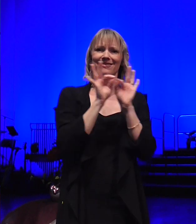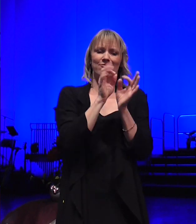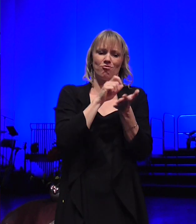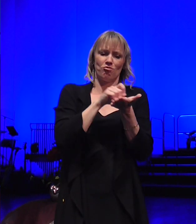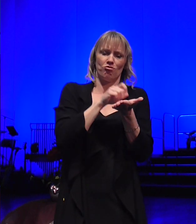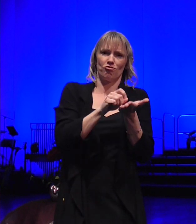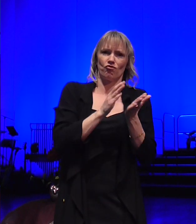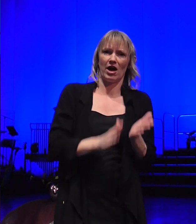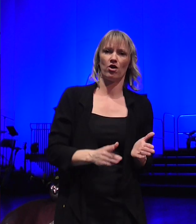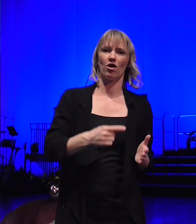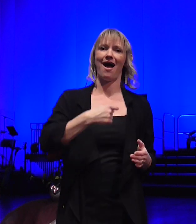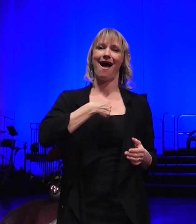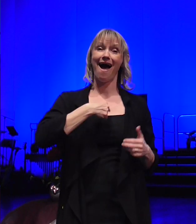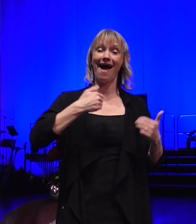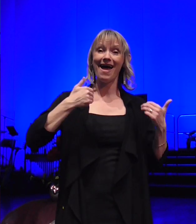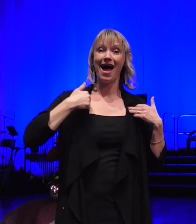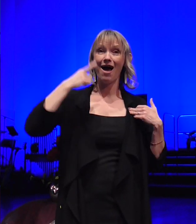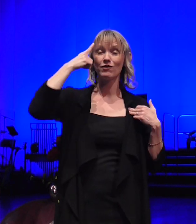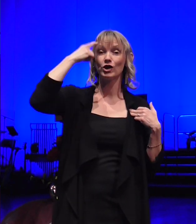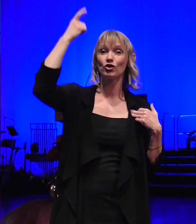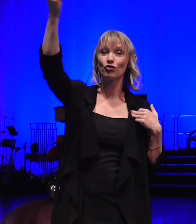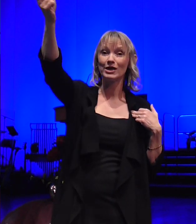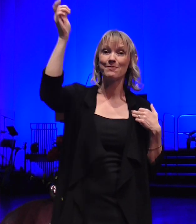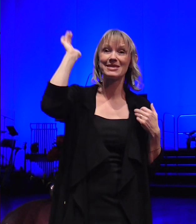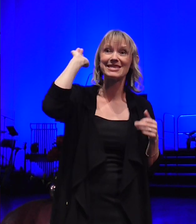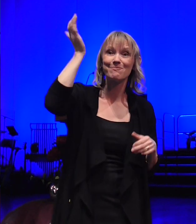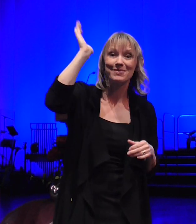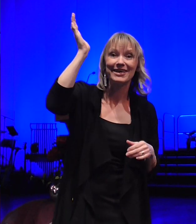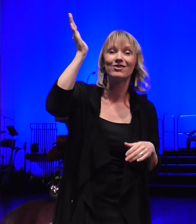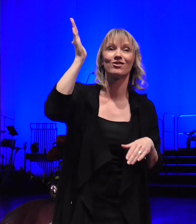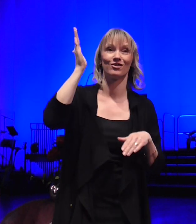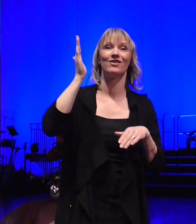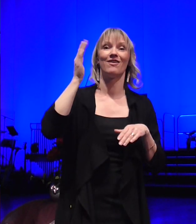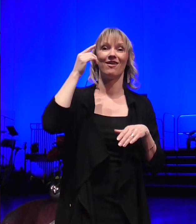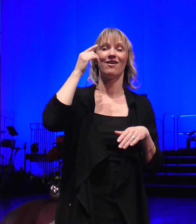of the I Have a Dream speech given on the National Mall.